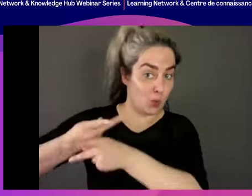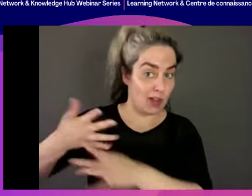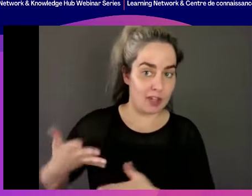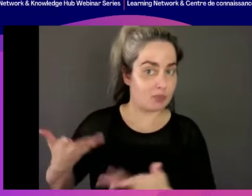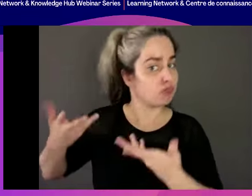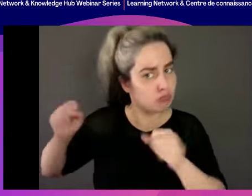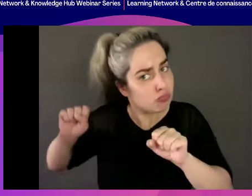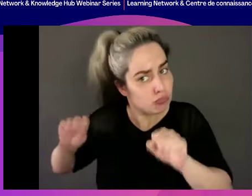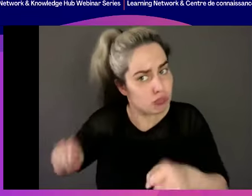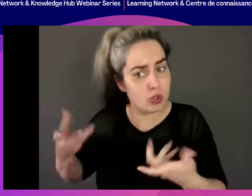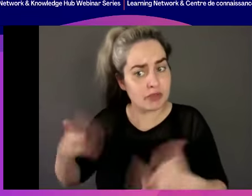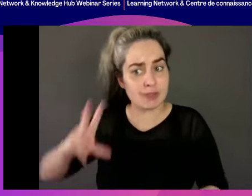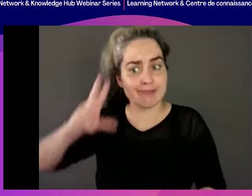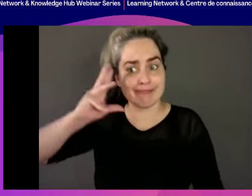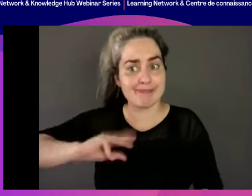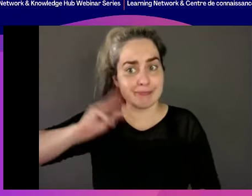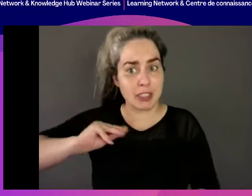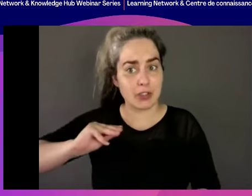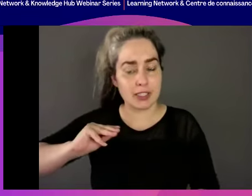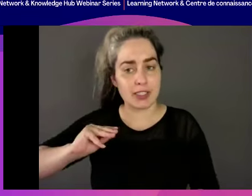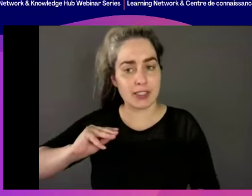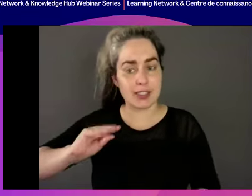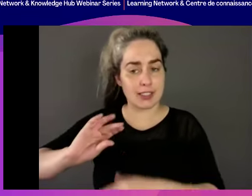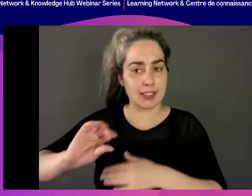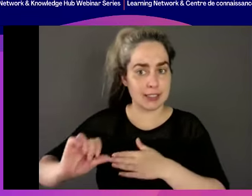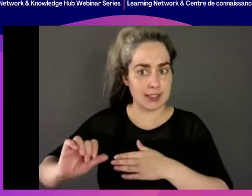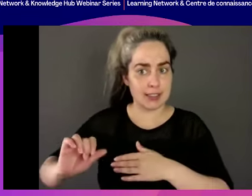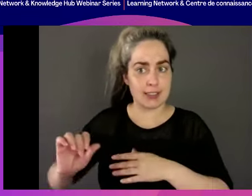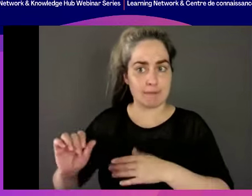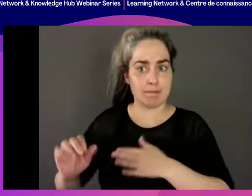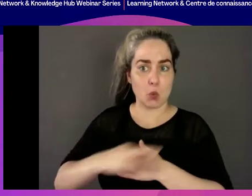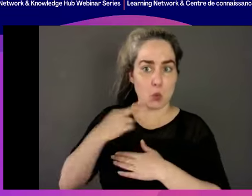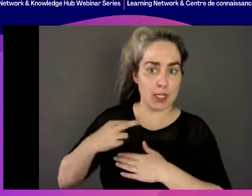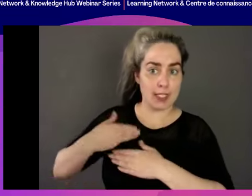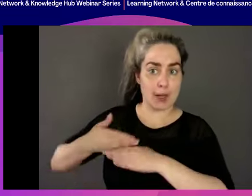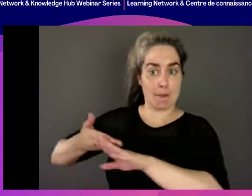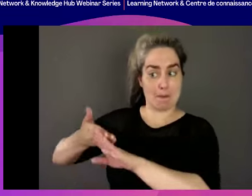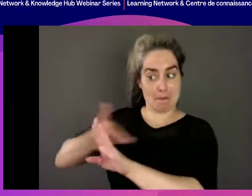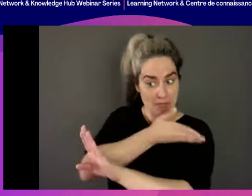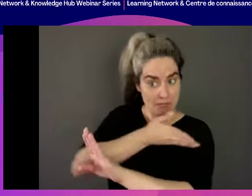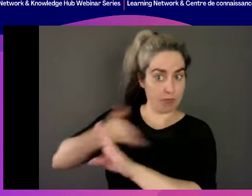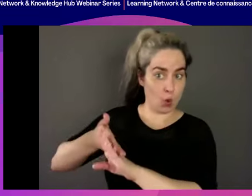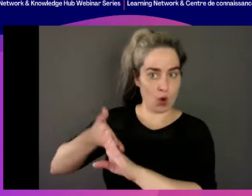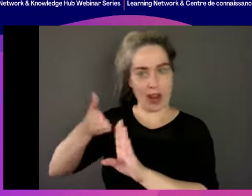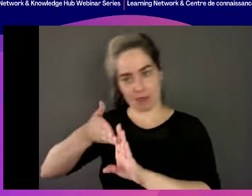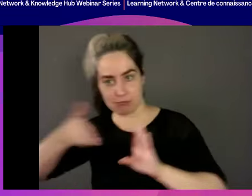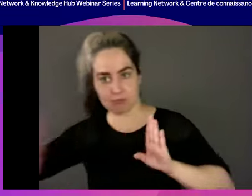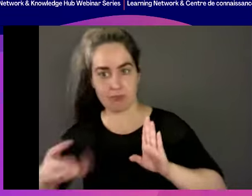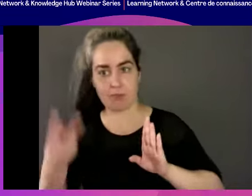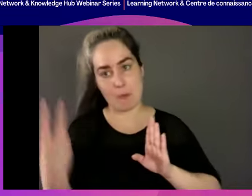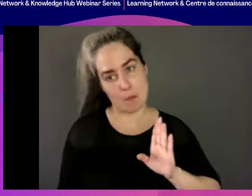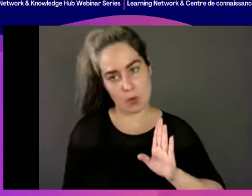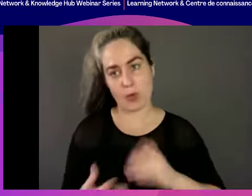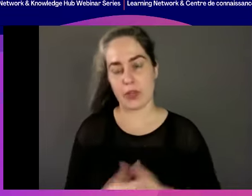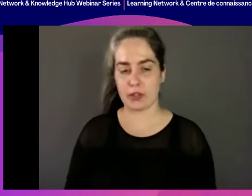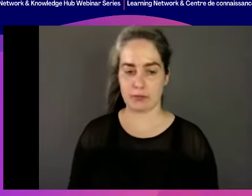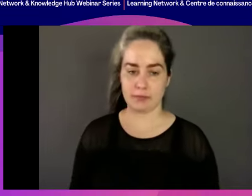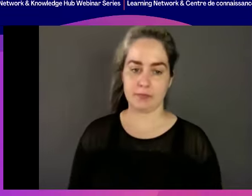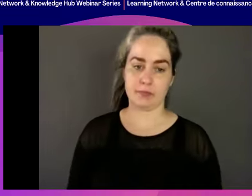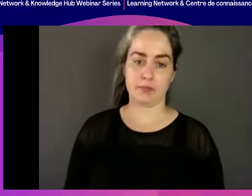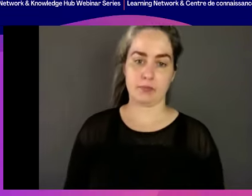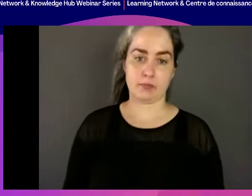in their pre-child welfare experiences and while they're in child welfare as well.